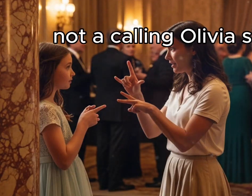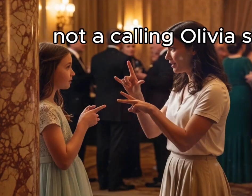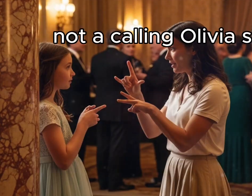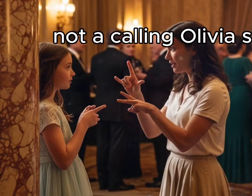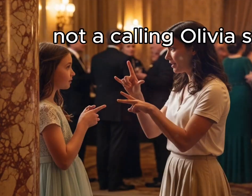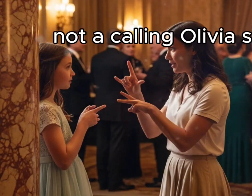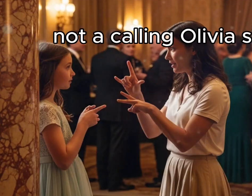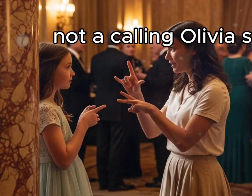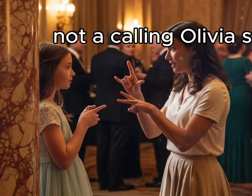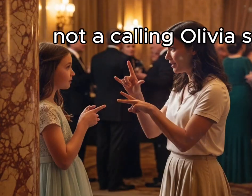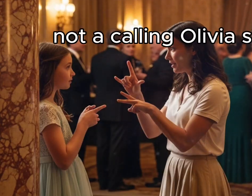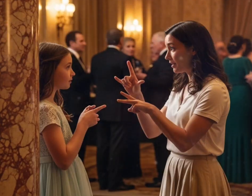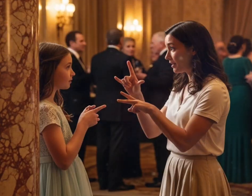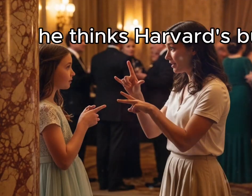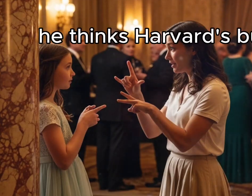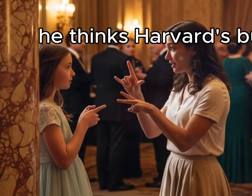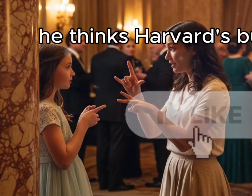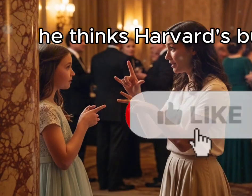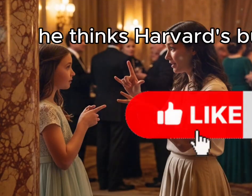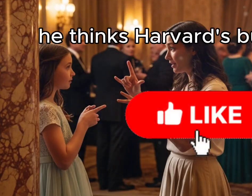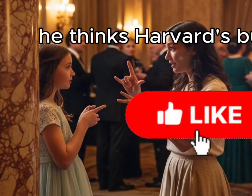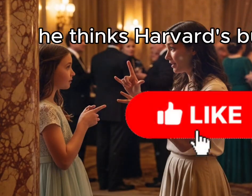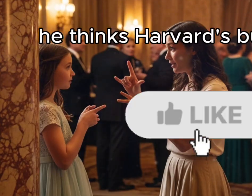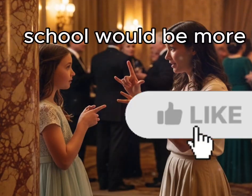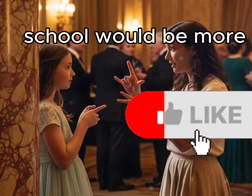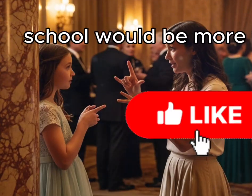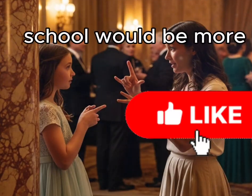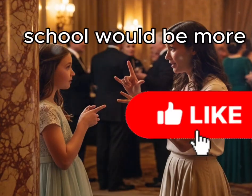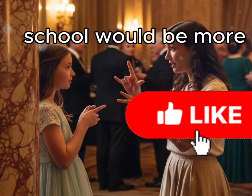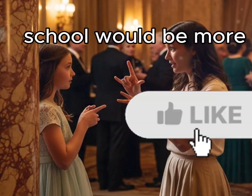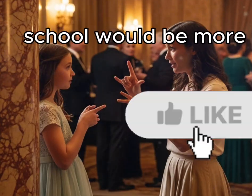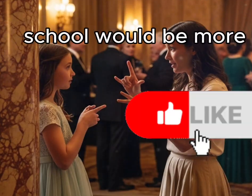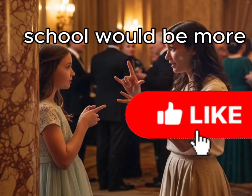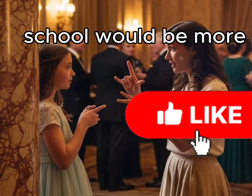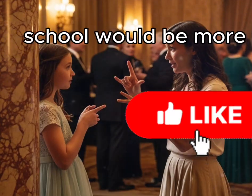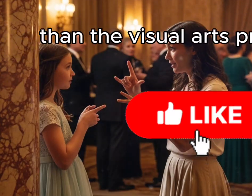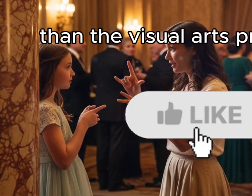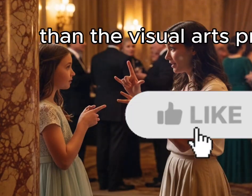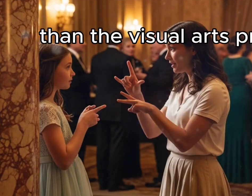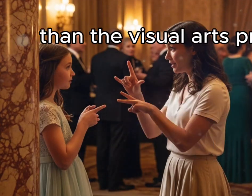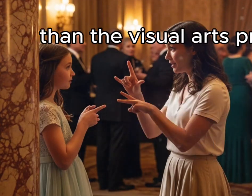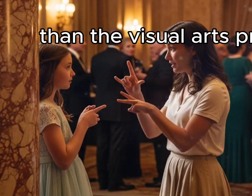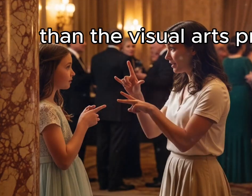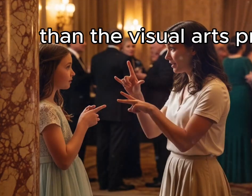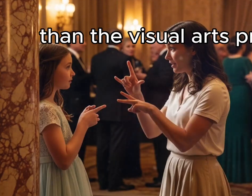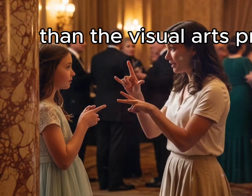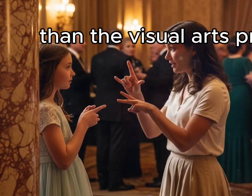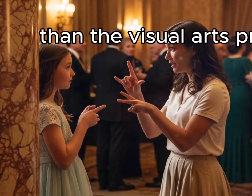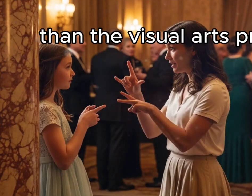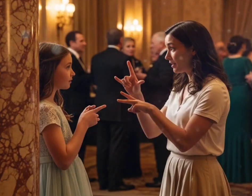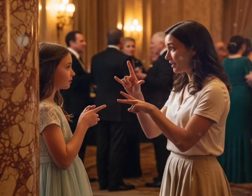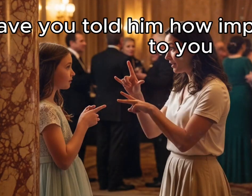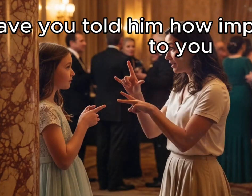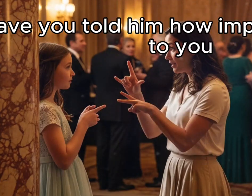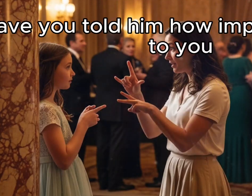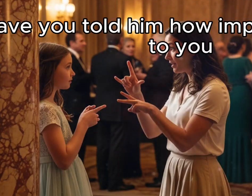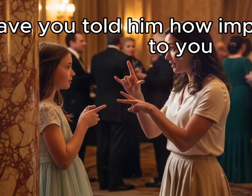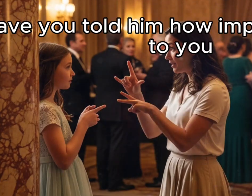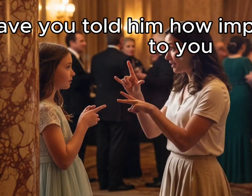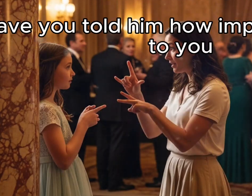calling, Olivia signed. He thinks Harvard's business school would be more practical than the visual arts program. Have you told him how important